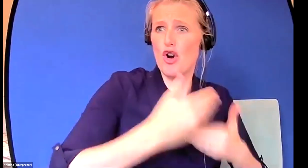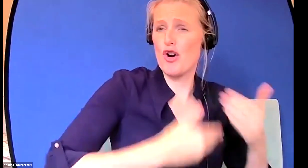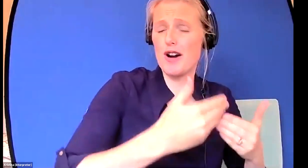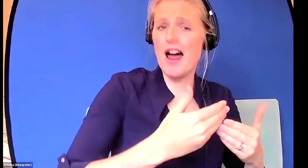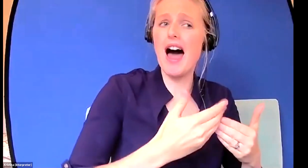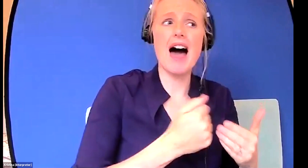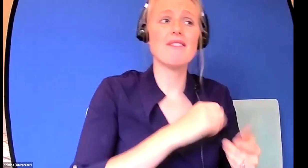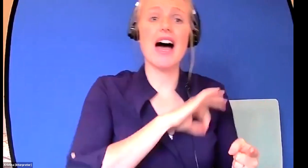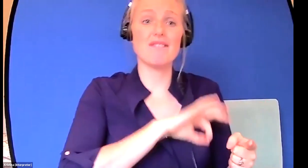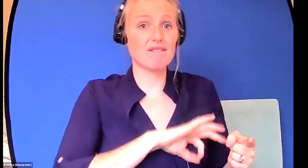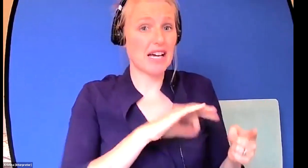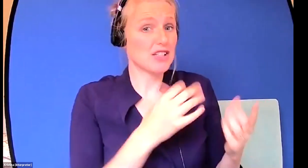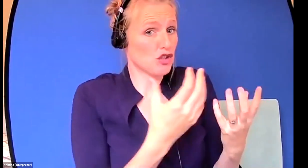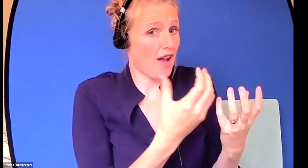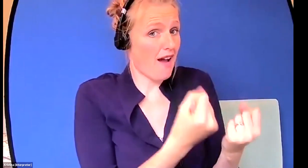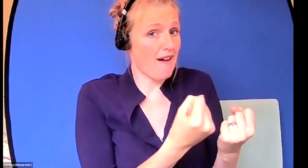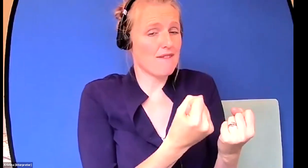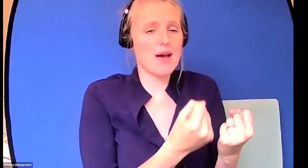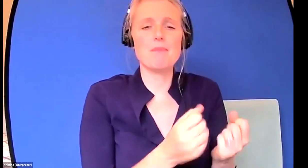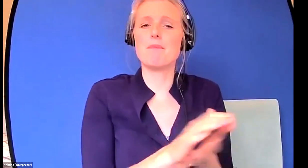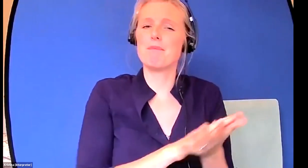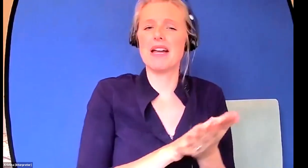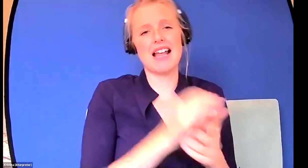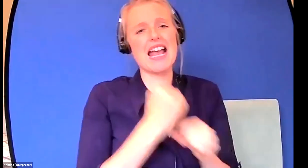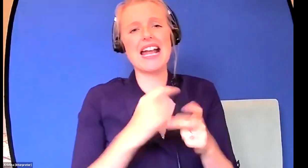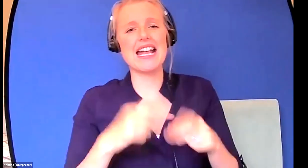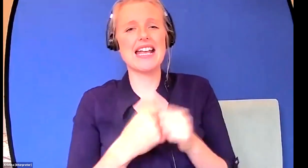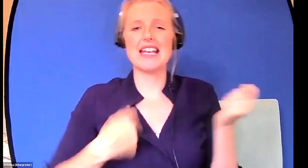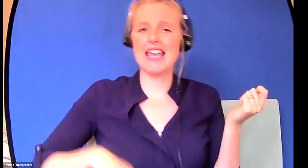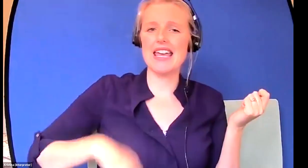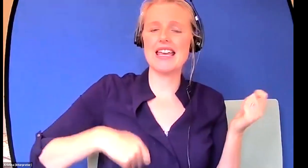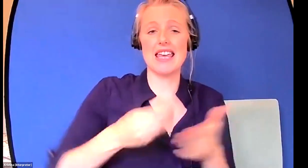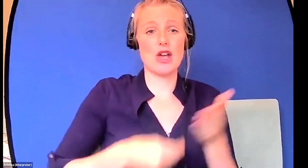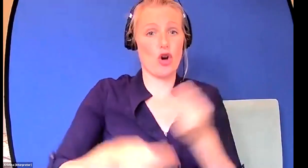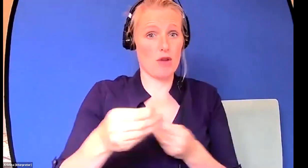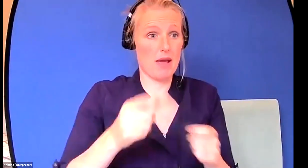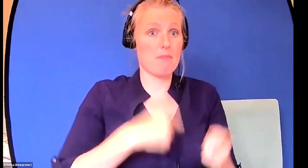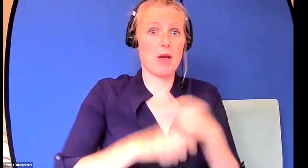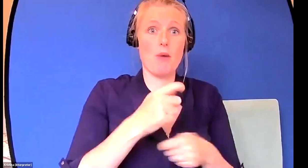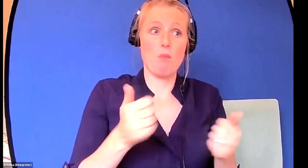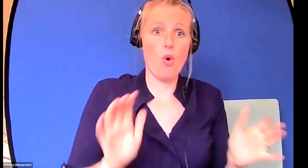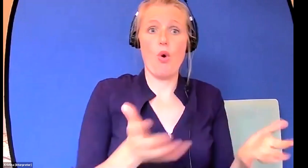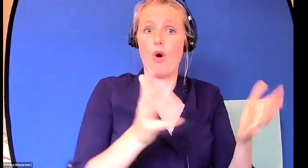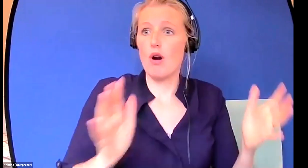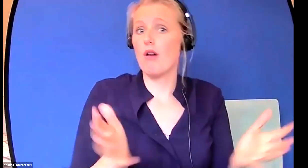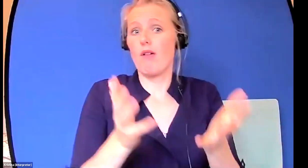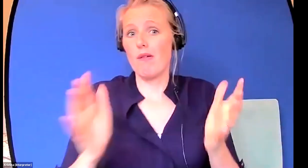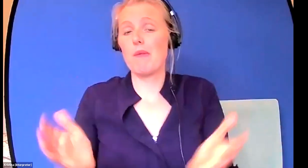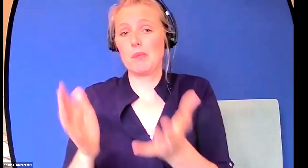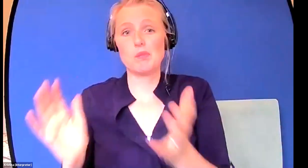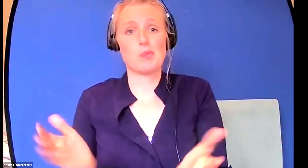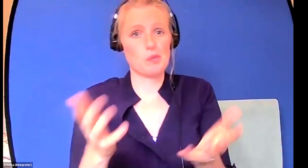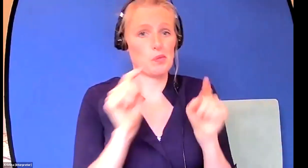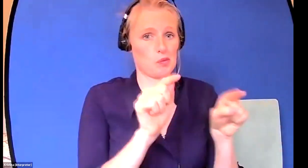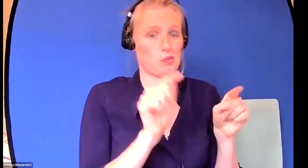it also helped mainstream the gig economy, which we now, of course, see increasingly absorbed into the networks of what people call platform